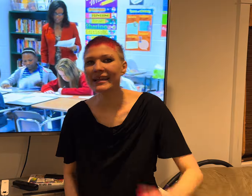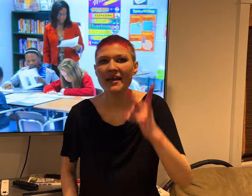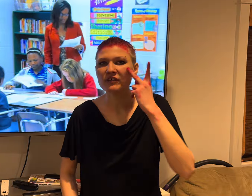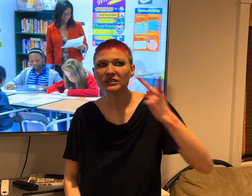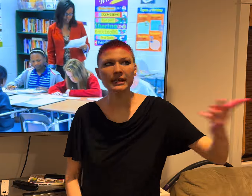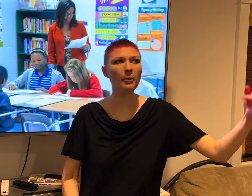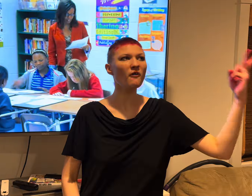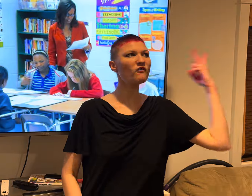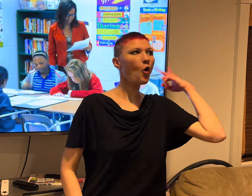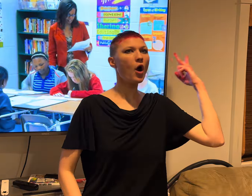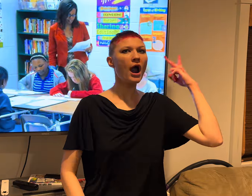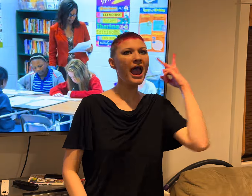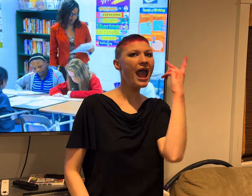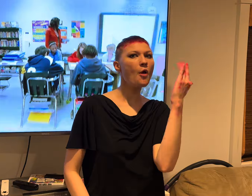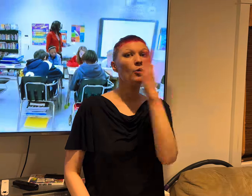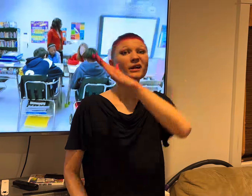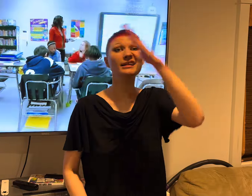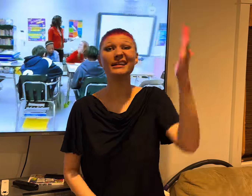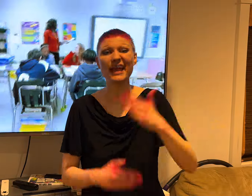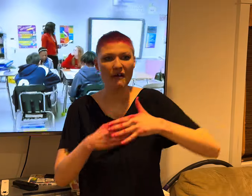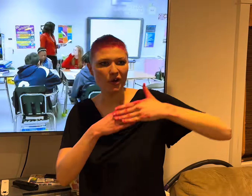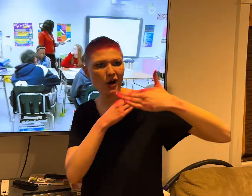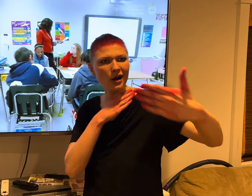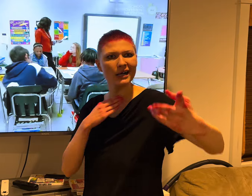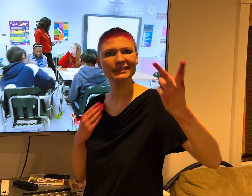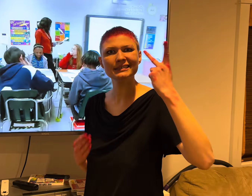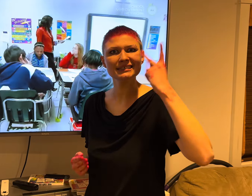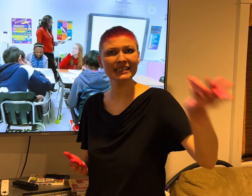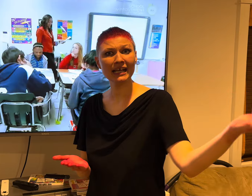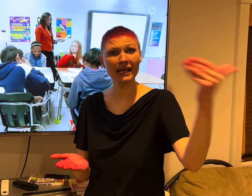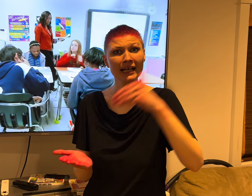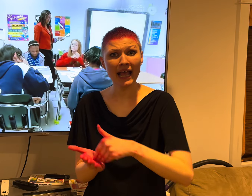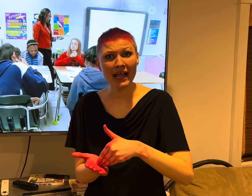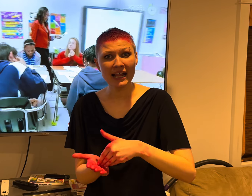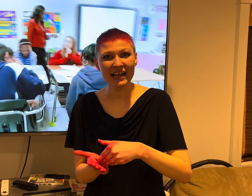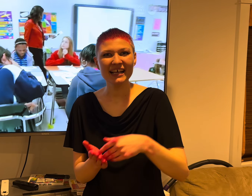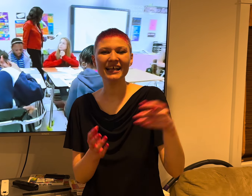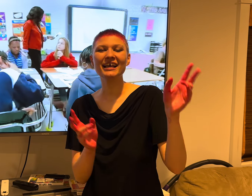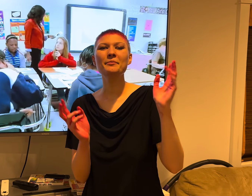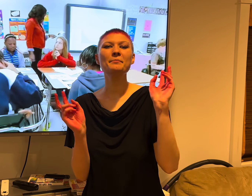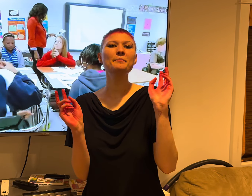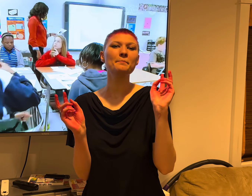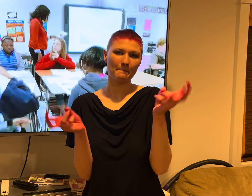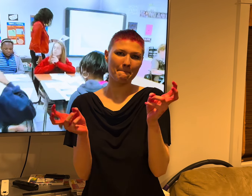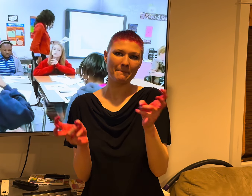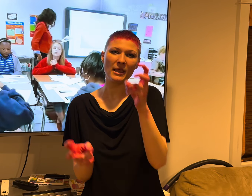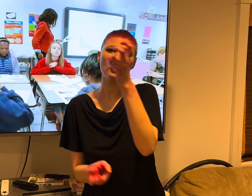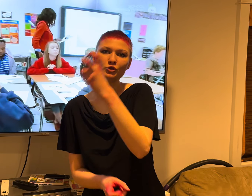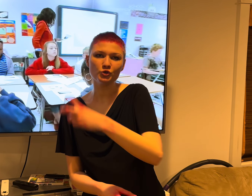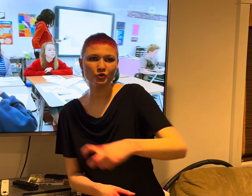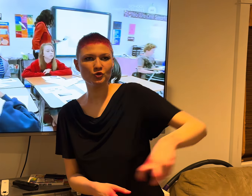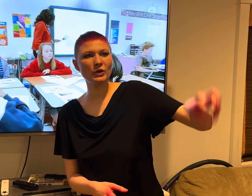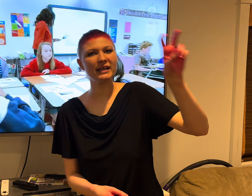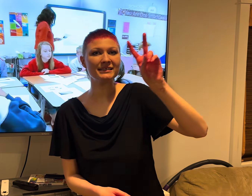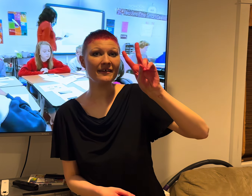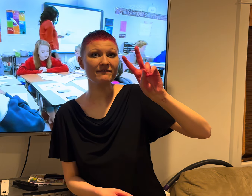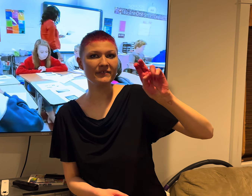of Venus. Transit means to pass through or across. During Venus's